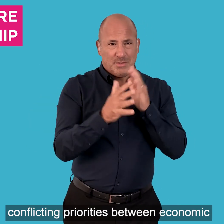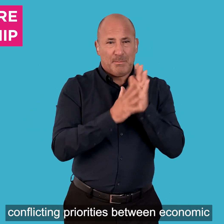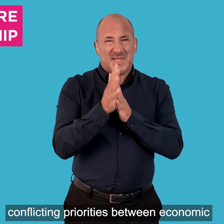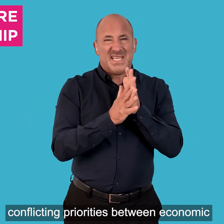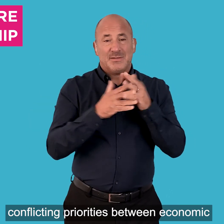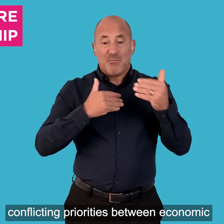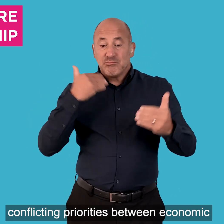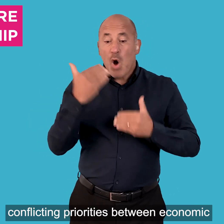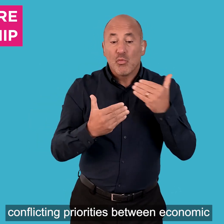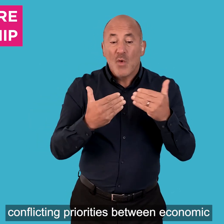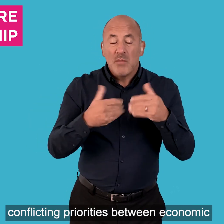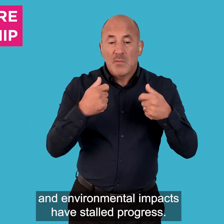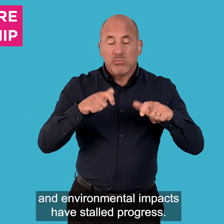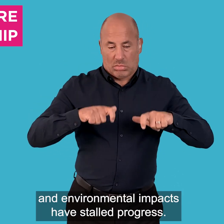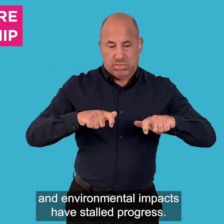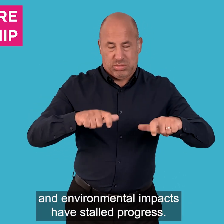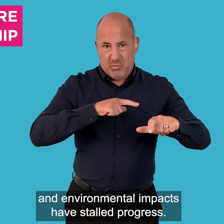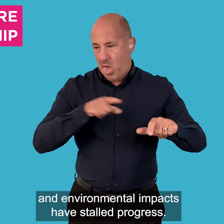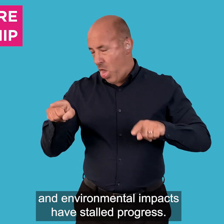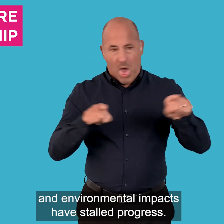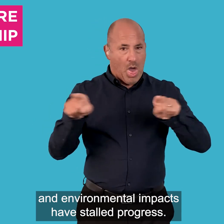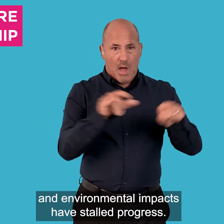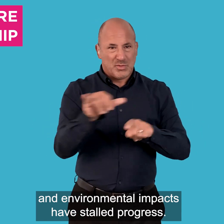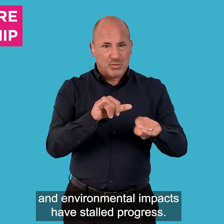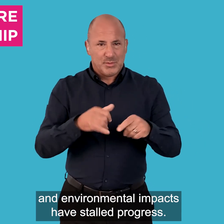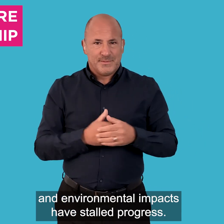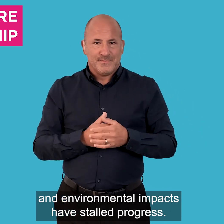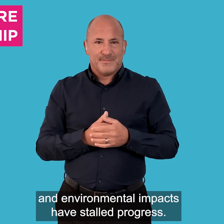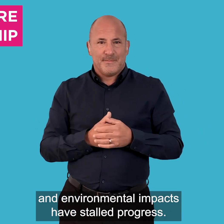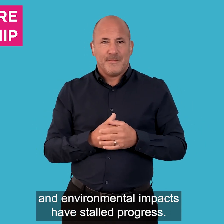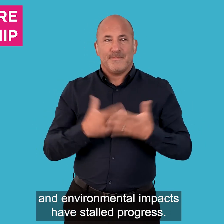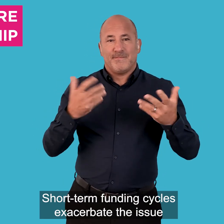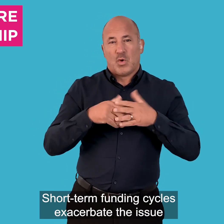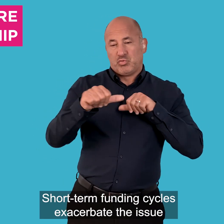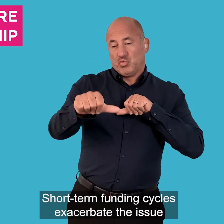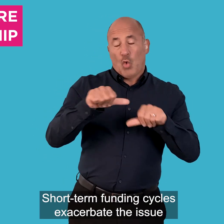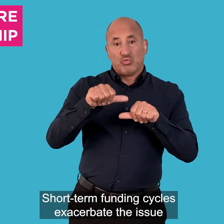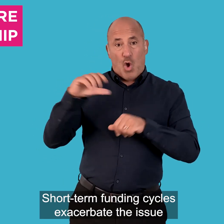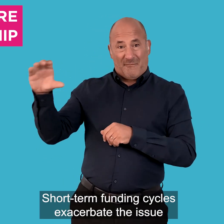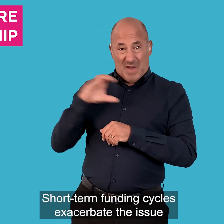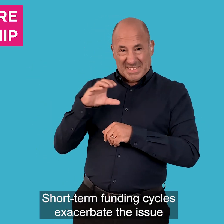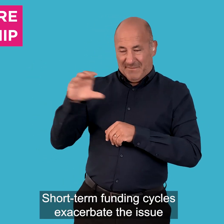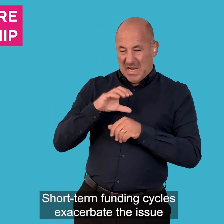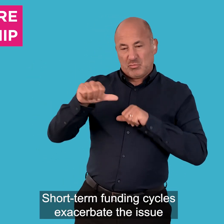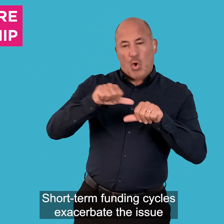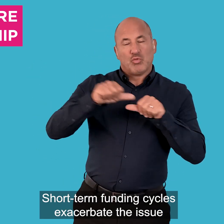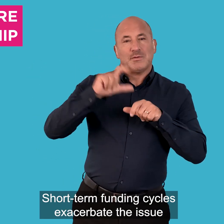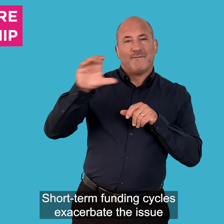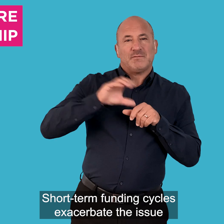conflicting priorities between economic and environmental impacts have stalled progress. Short-term funding